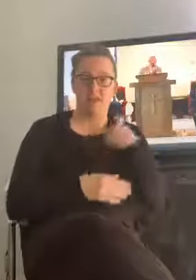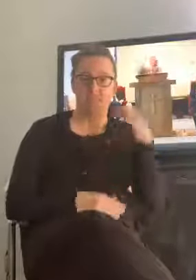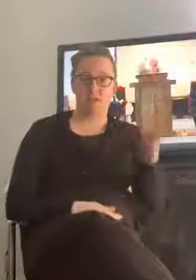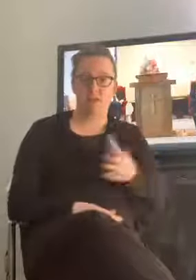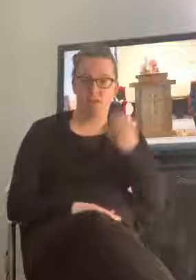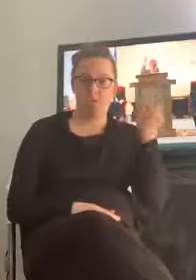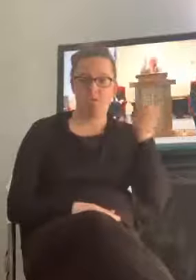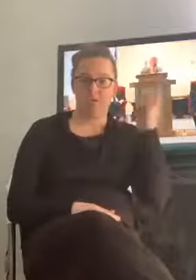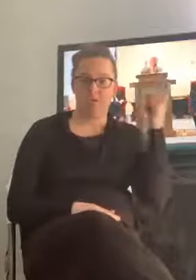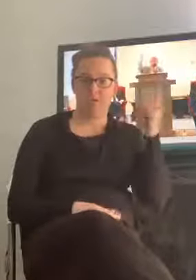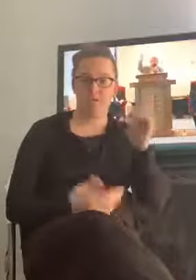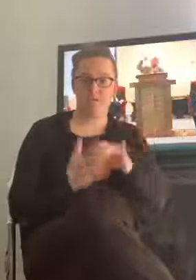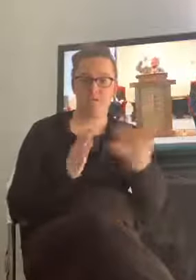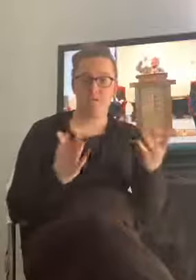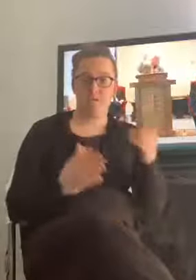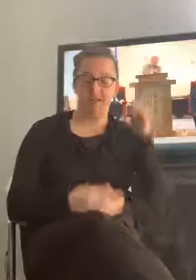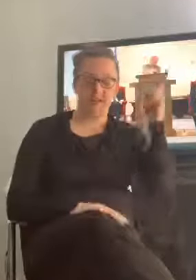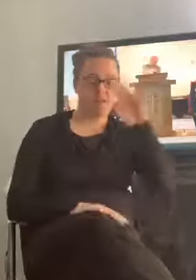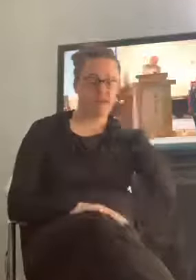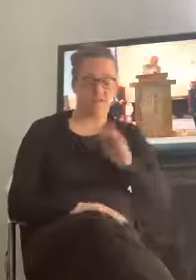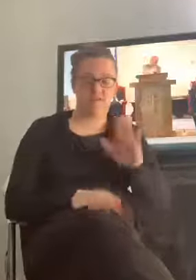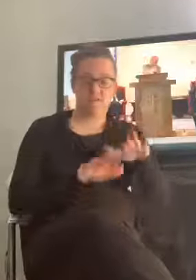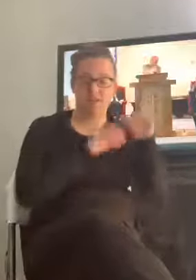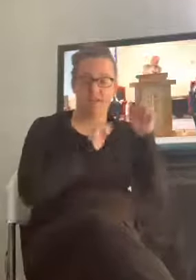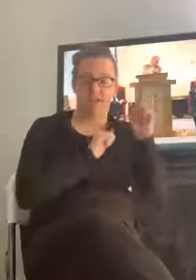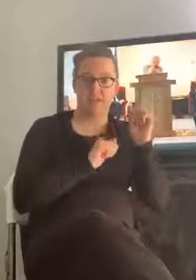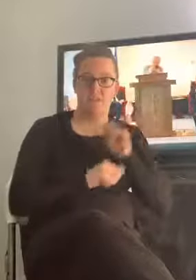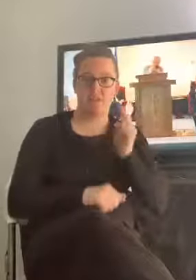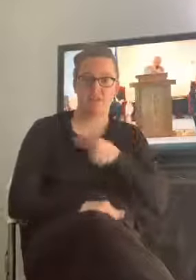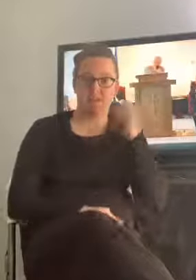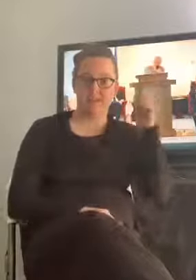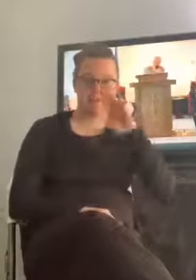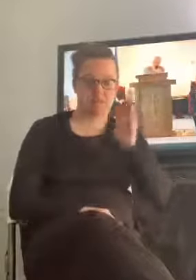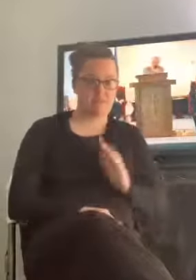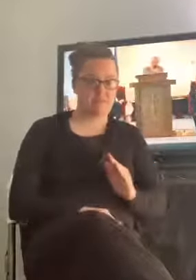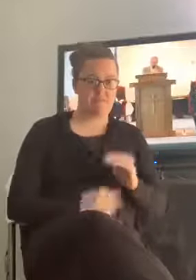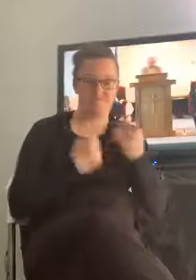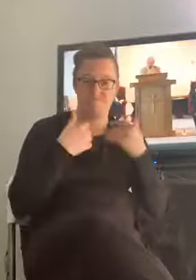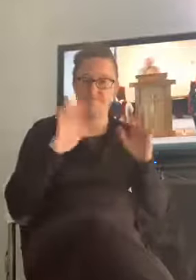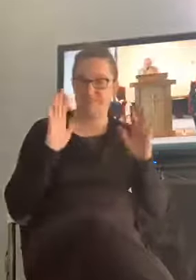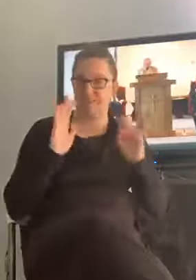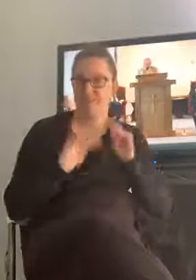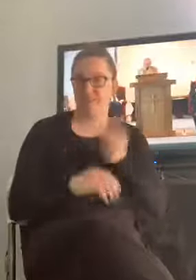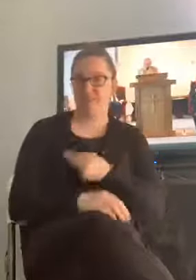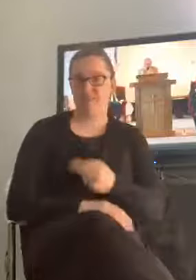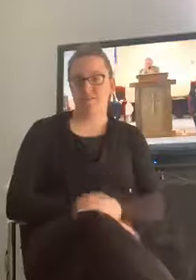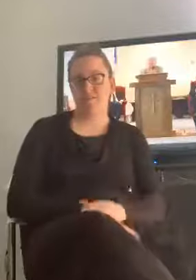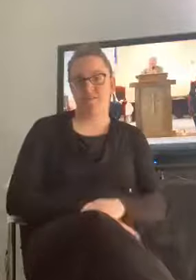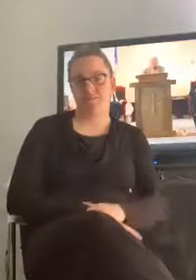His word. I'll never leave you and I'll never forsake you.